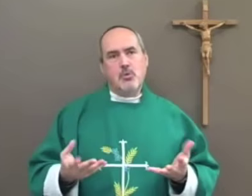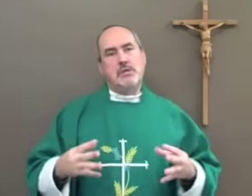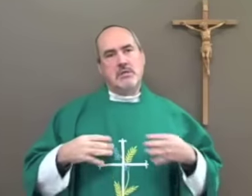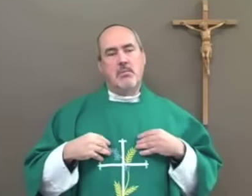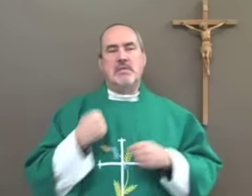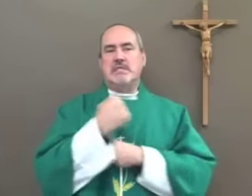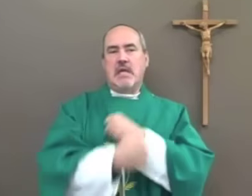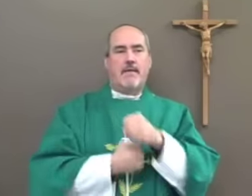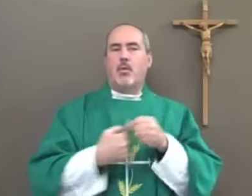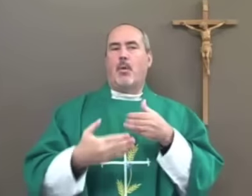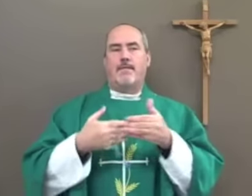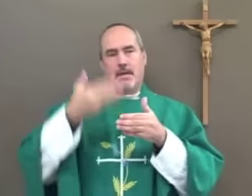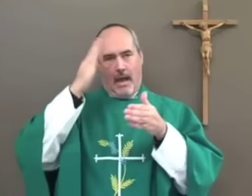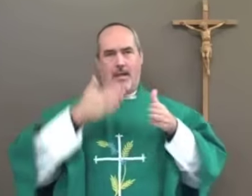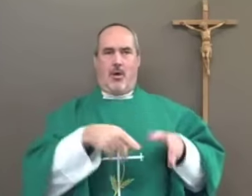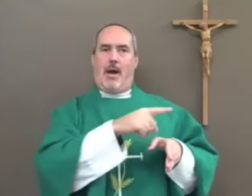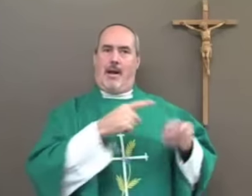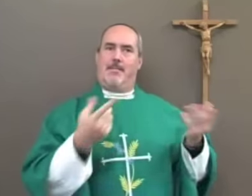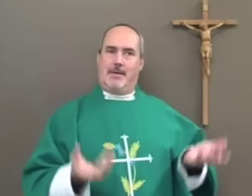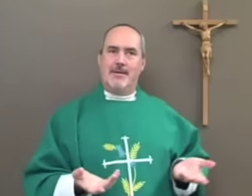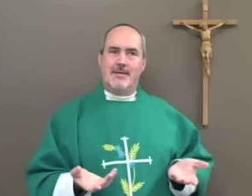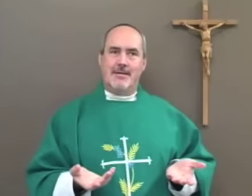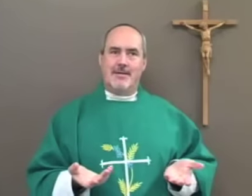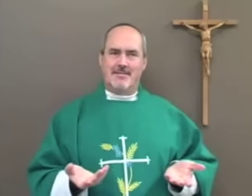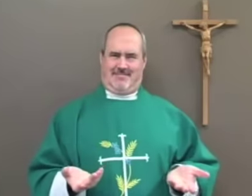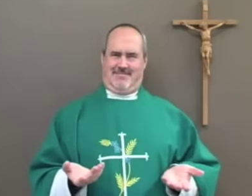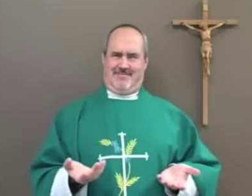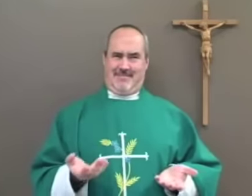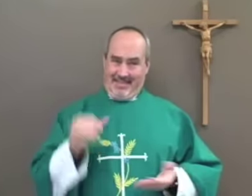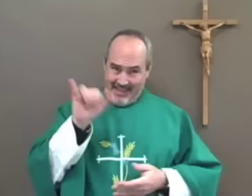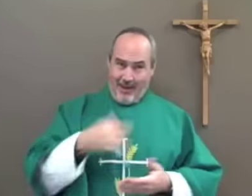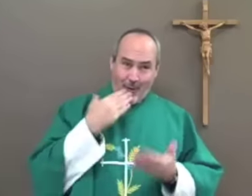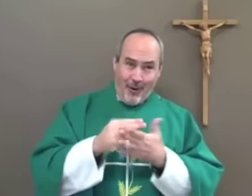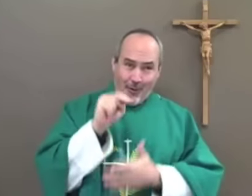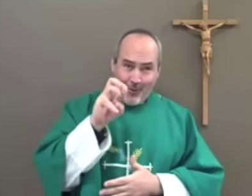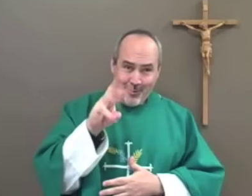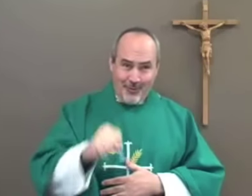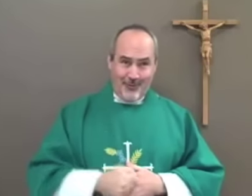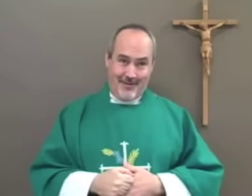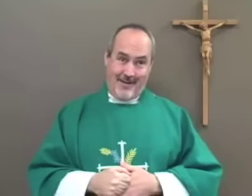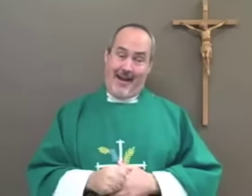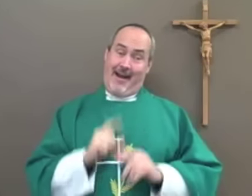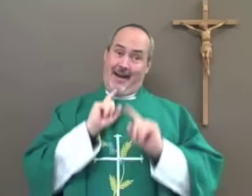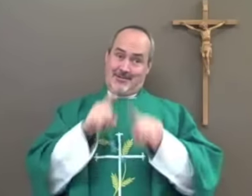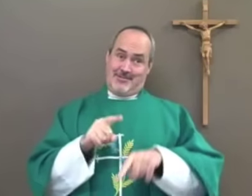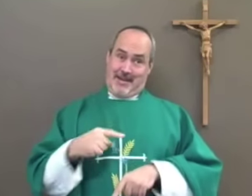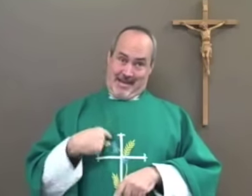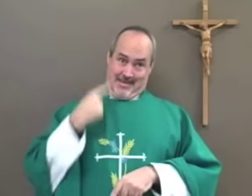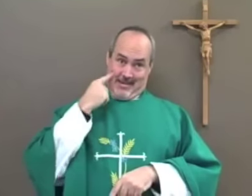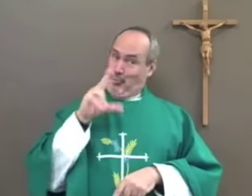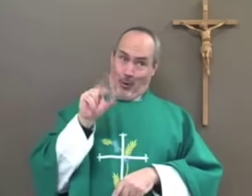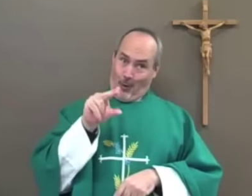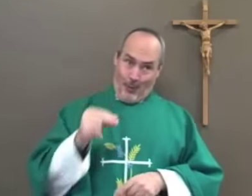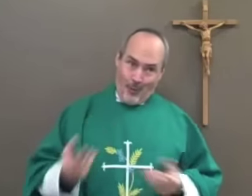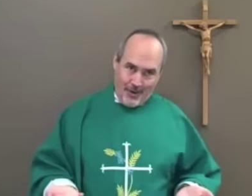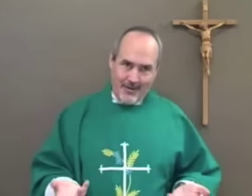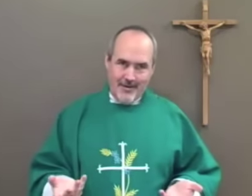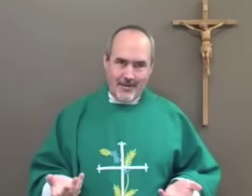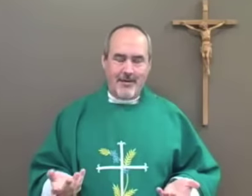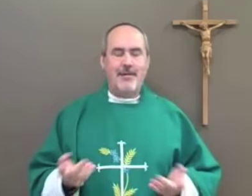which means simply that they have to accept whatever suffering God allows them to suffer. Is that good news? I